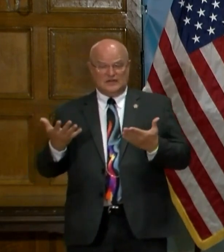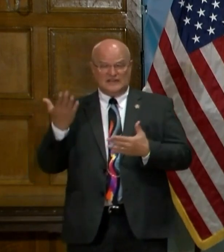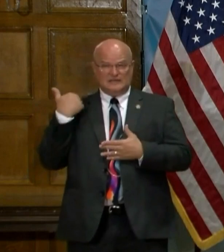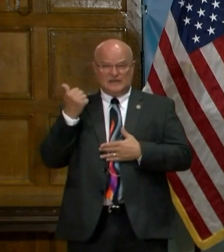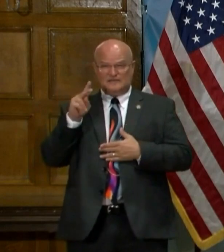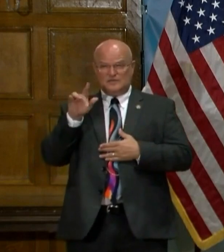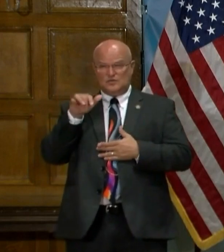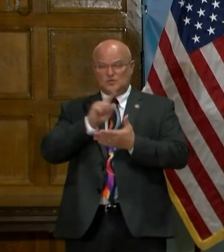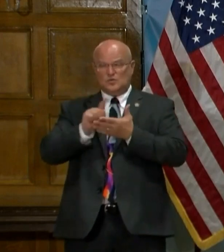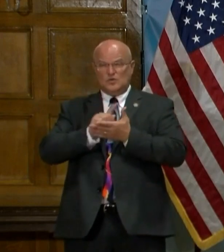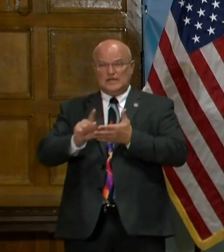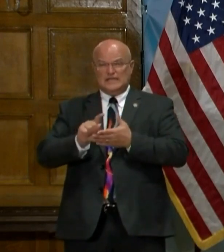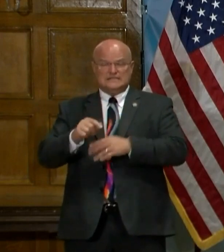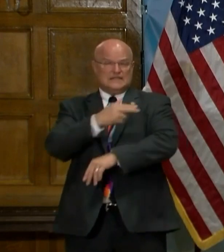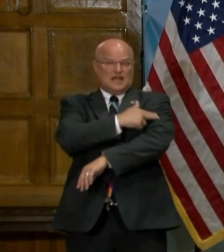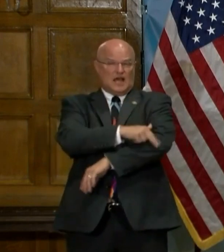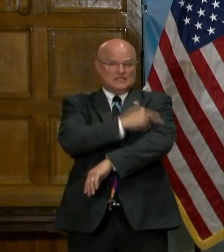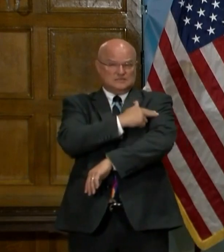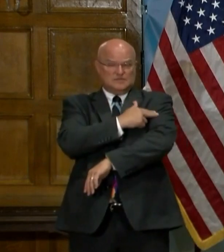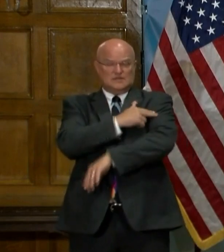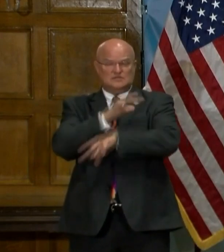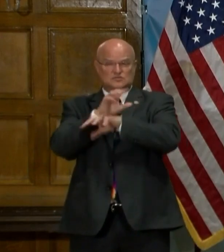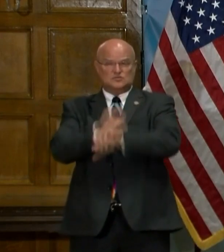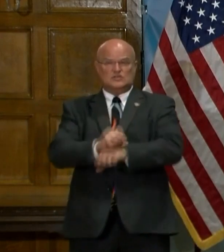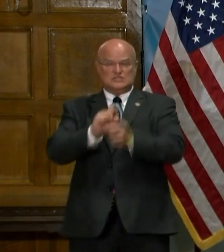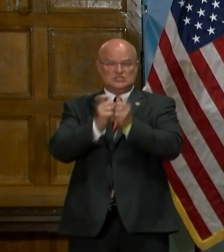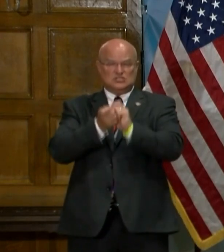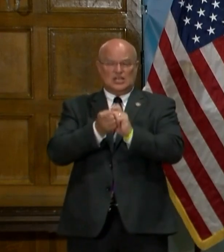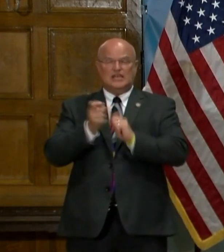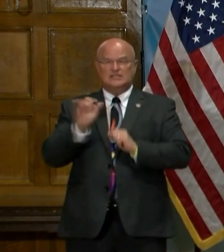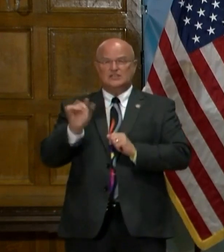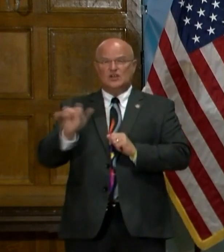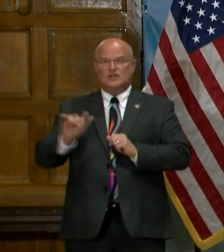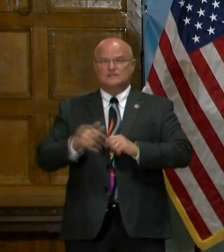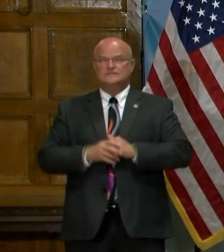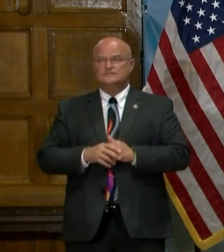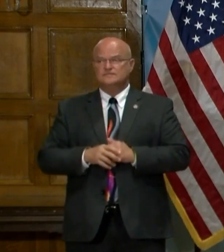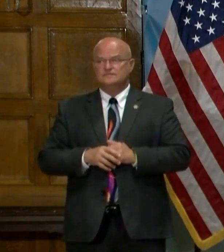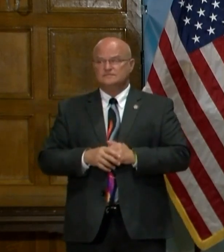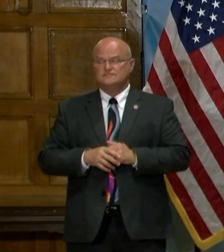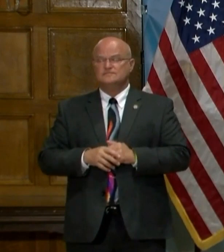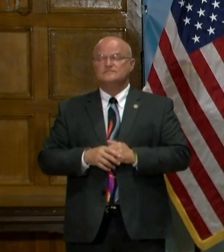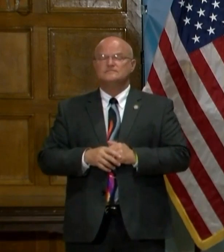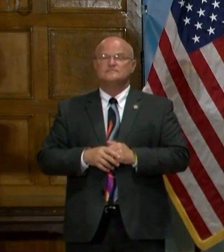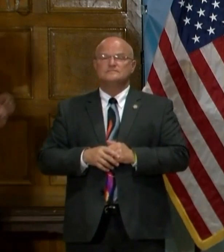couple of weeks, have the hospitalization trends changed at all?